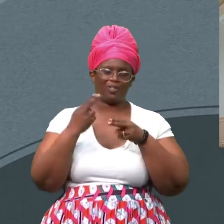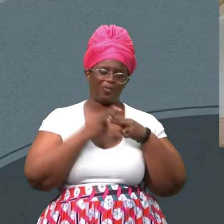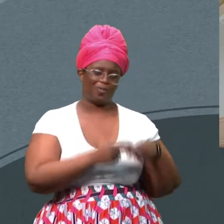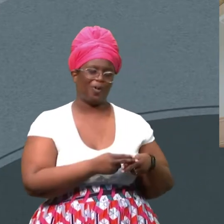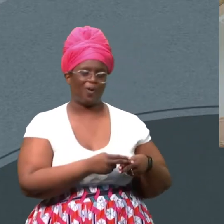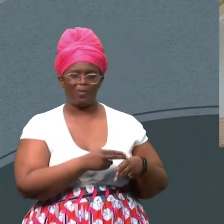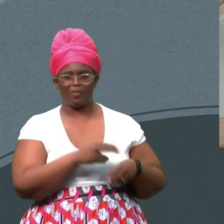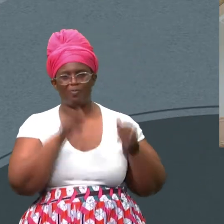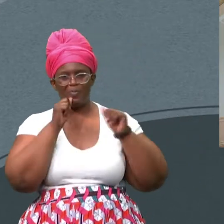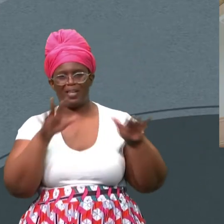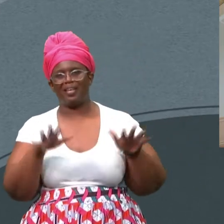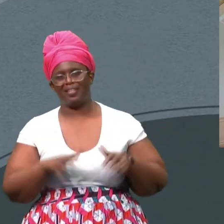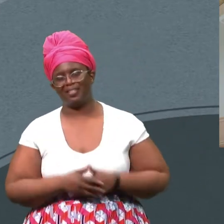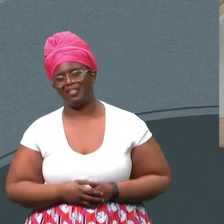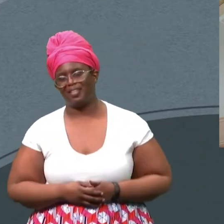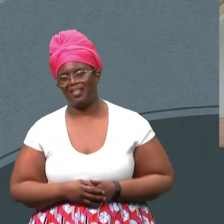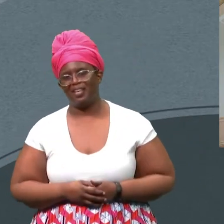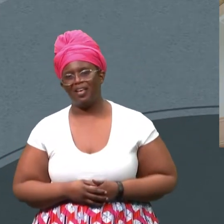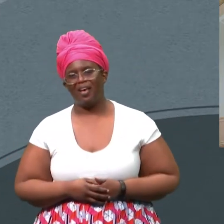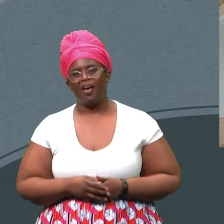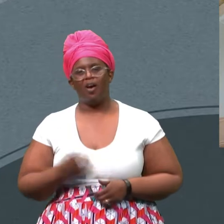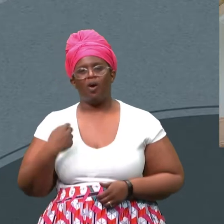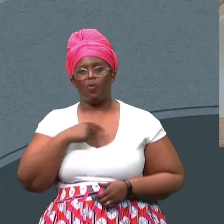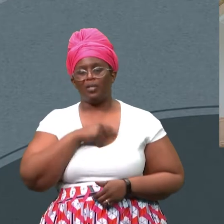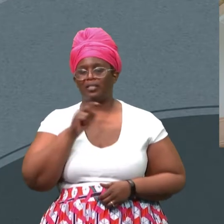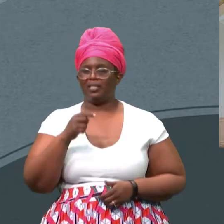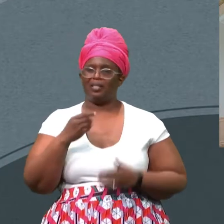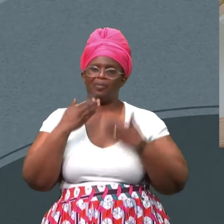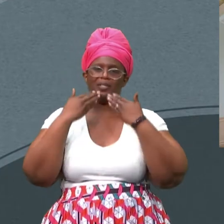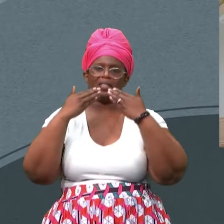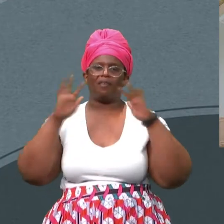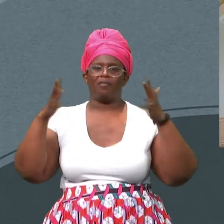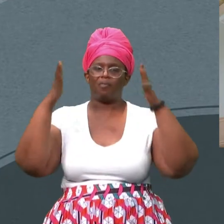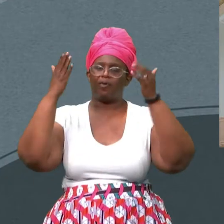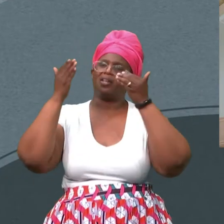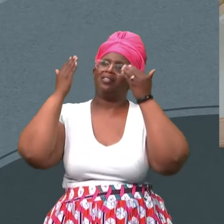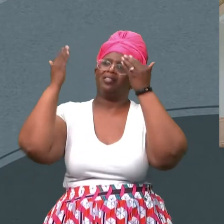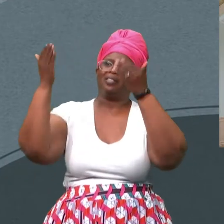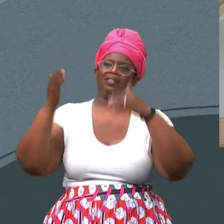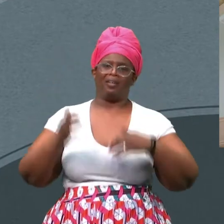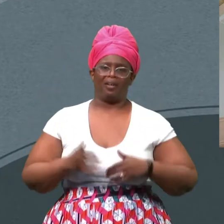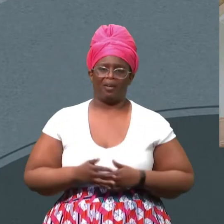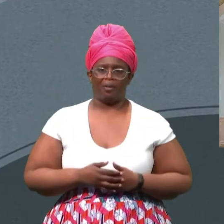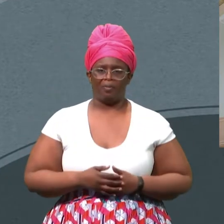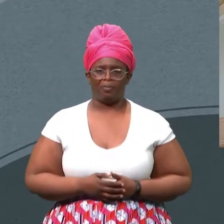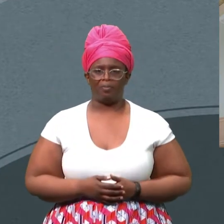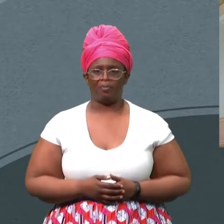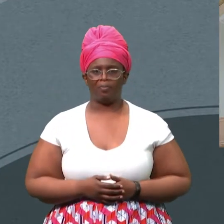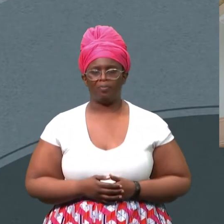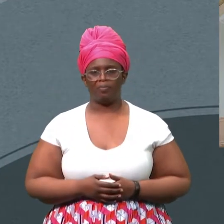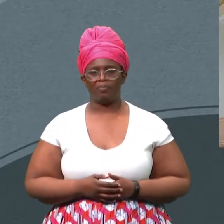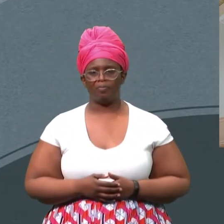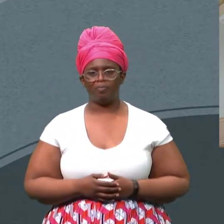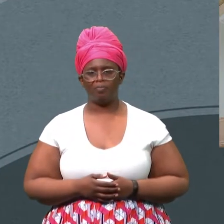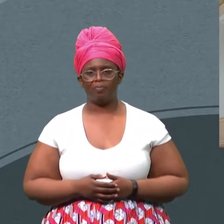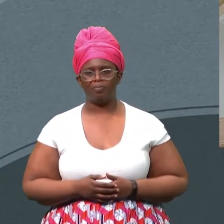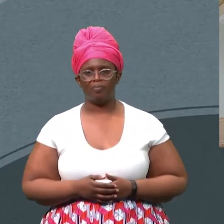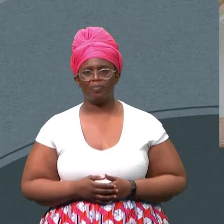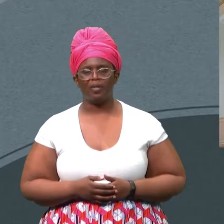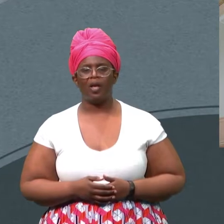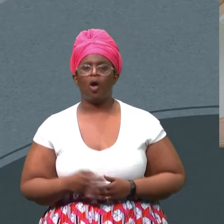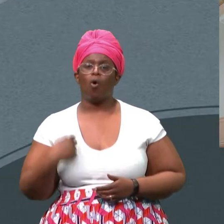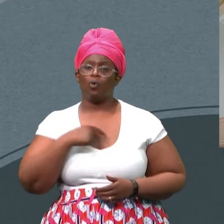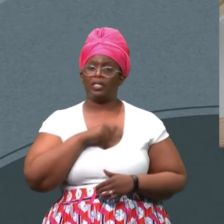blessed. Y'all, we need to give God grateful praise out of appreciation. We need to give God grateful praise for